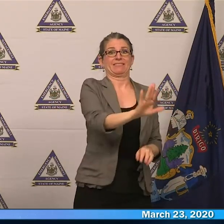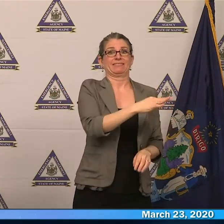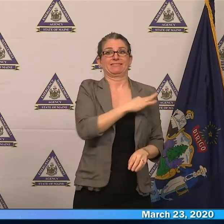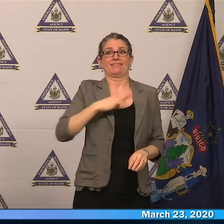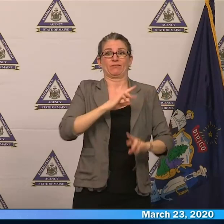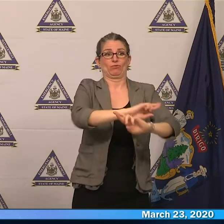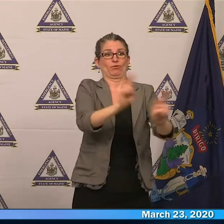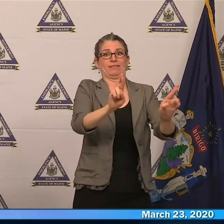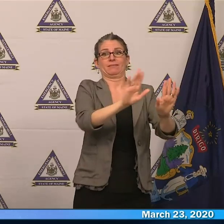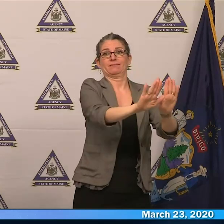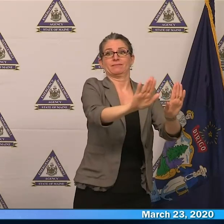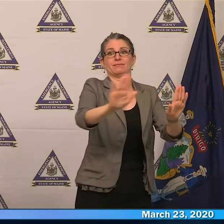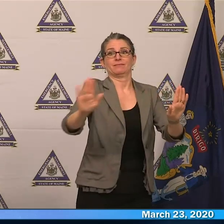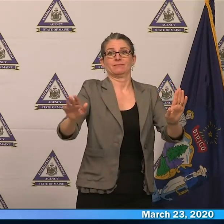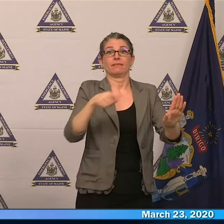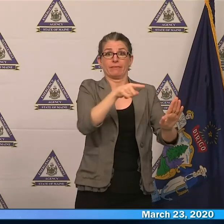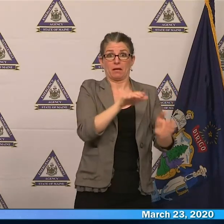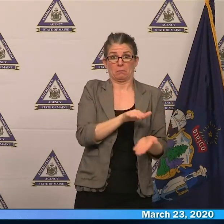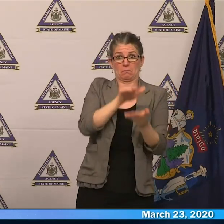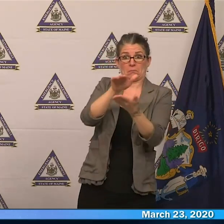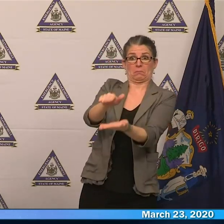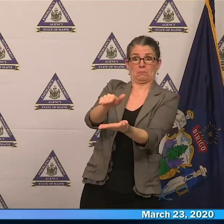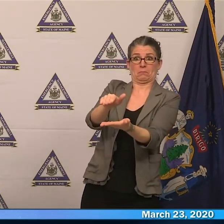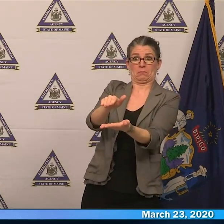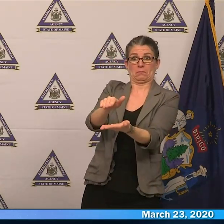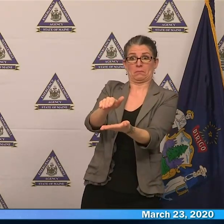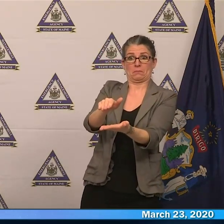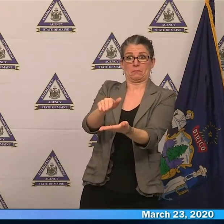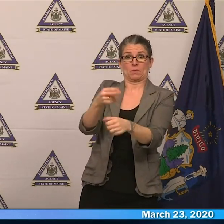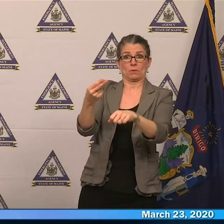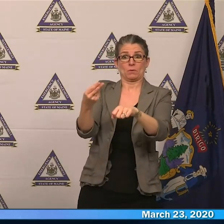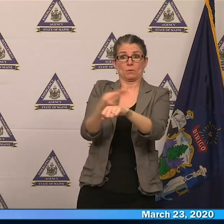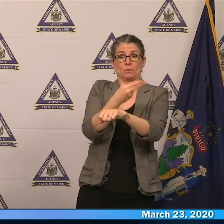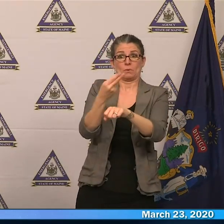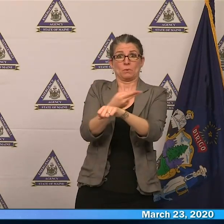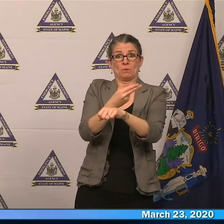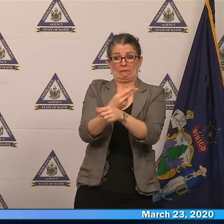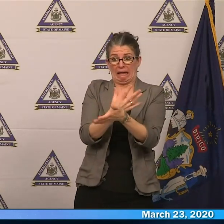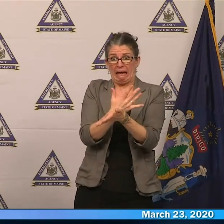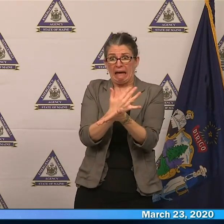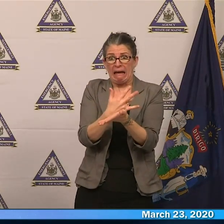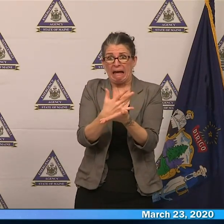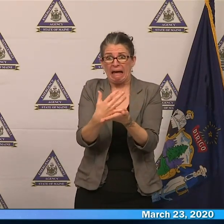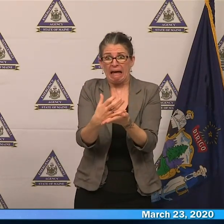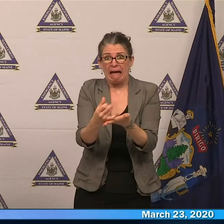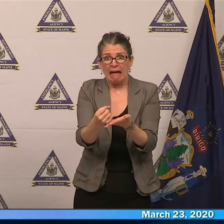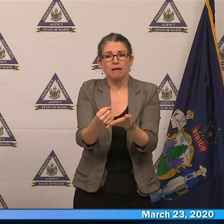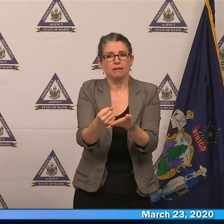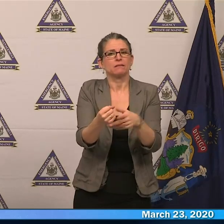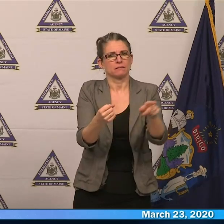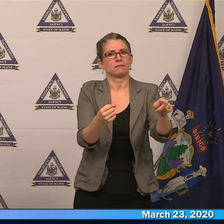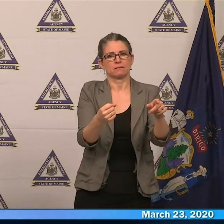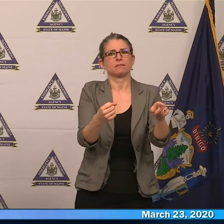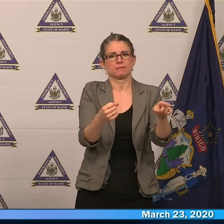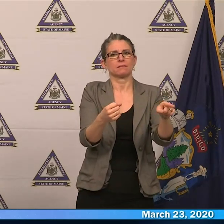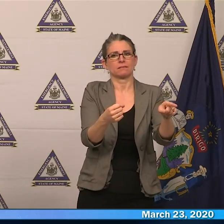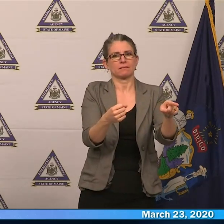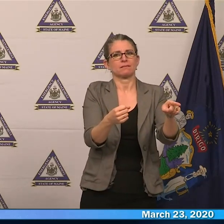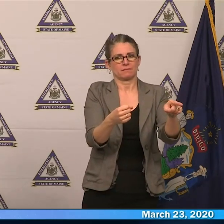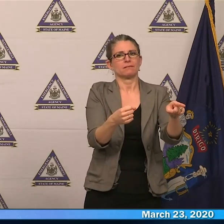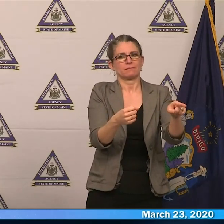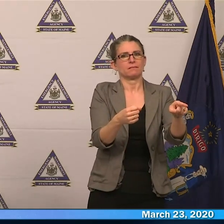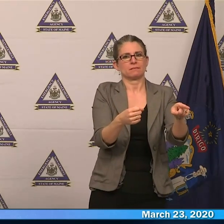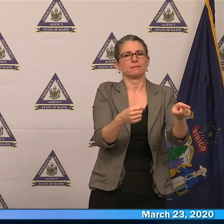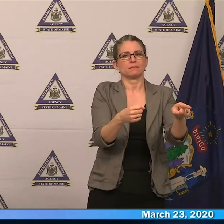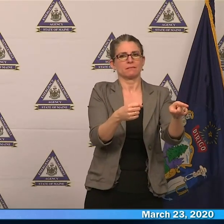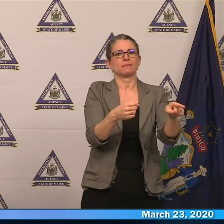their anticipated rate of utilization will be far lower than a major tertiary care center with a major large ICU operation. I